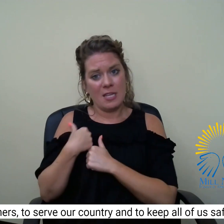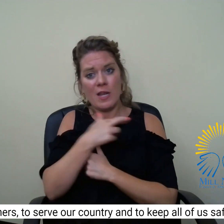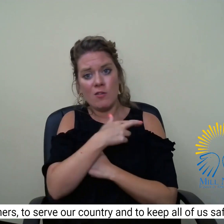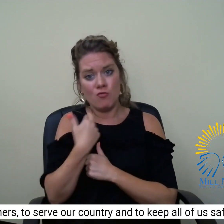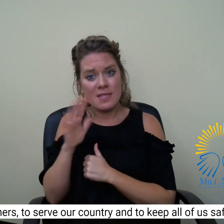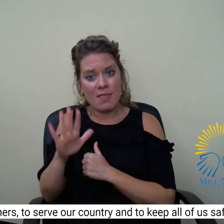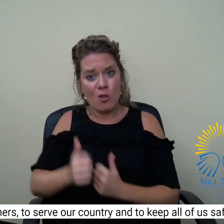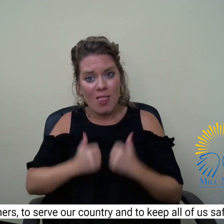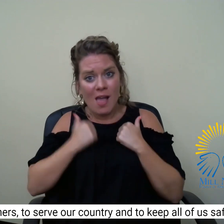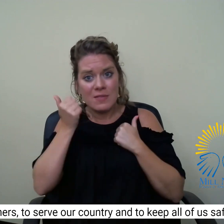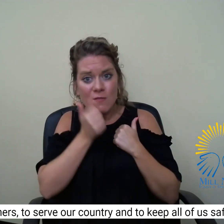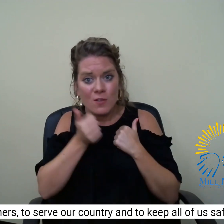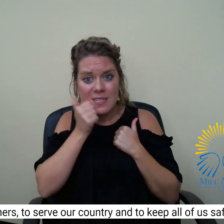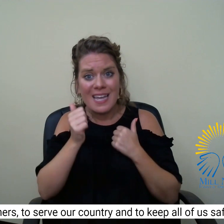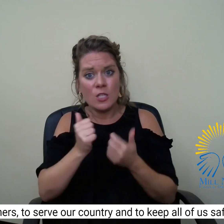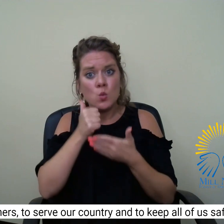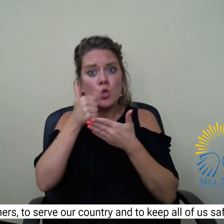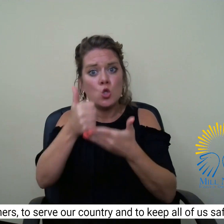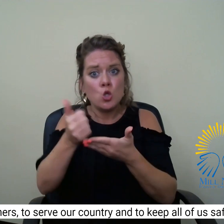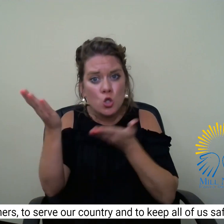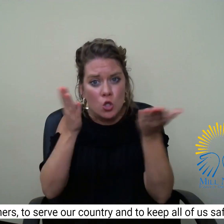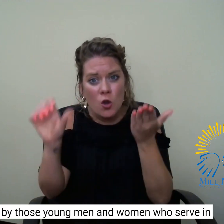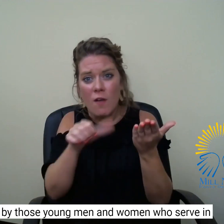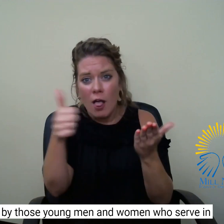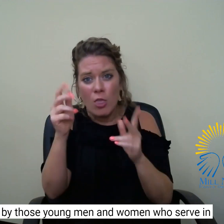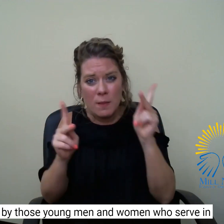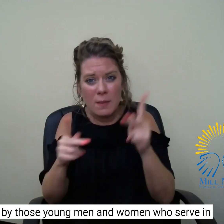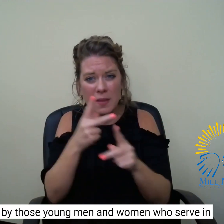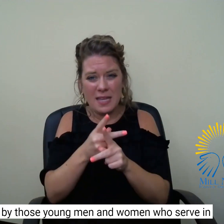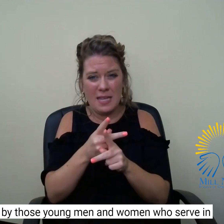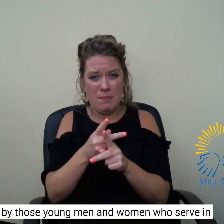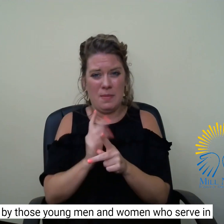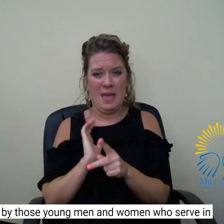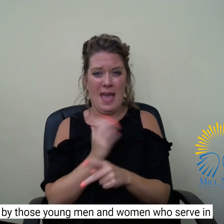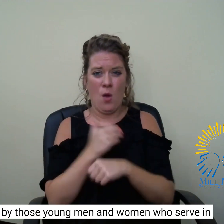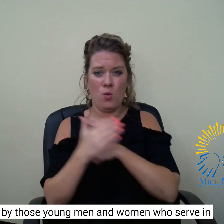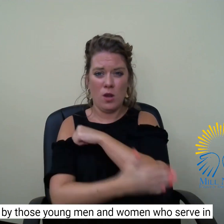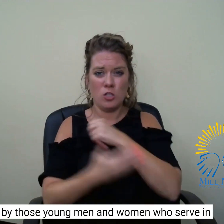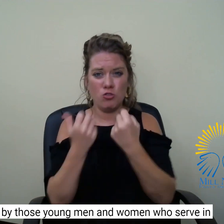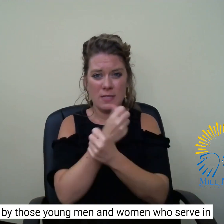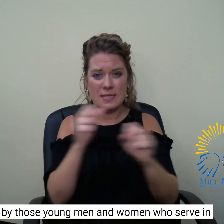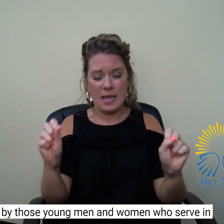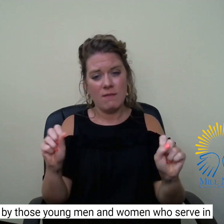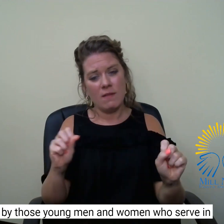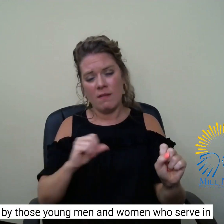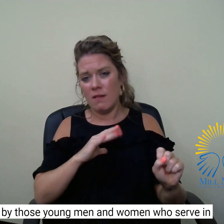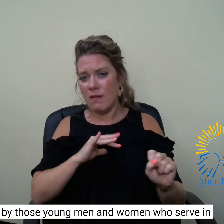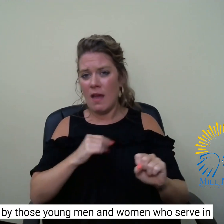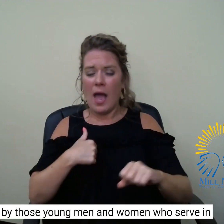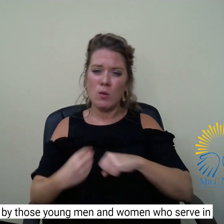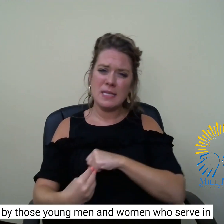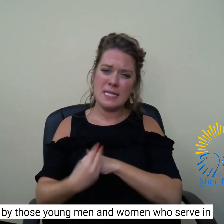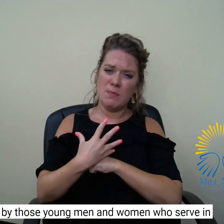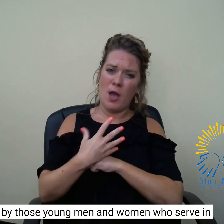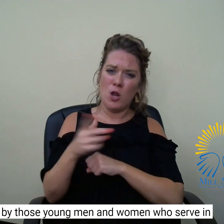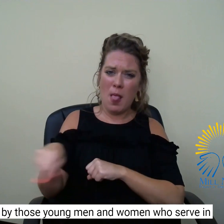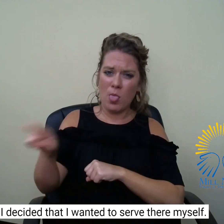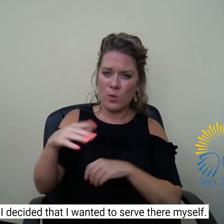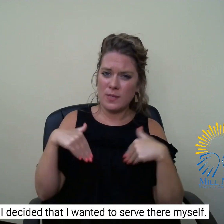our country, and to keep all of us safe. I was so inspired by those young men and women who serve in our military